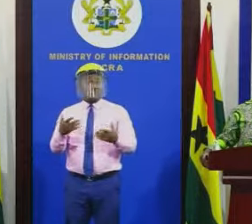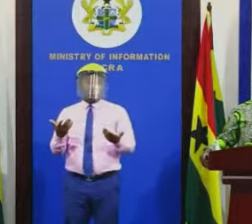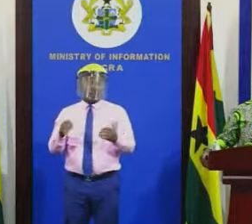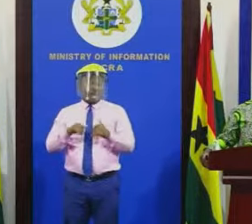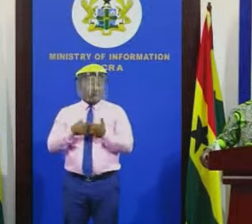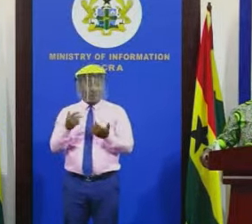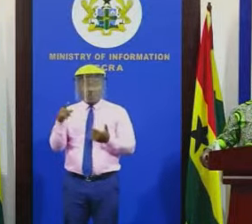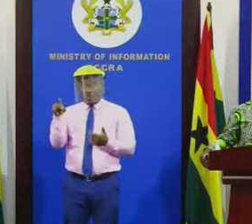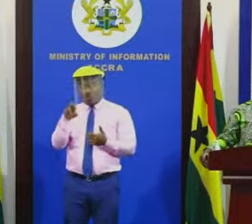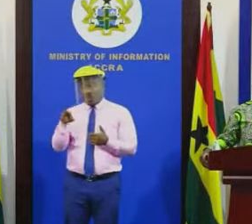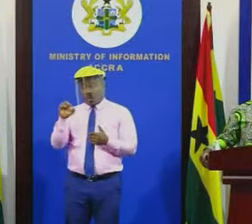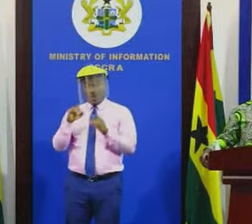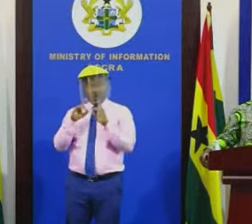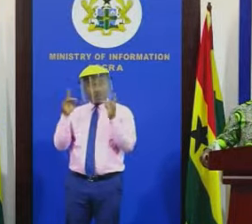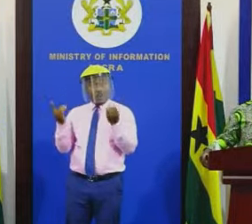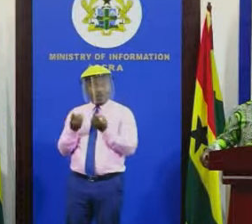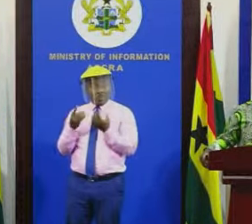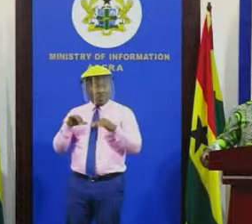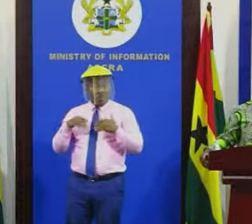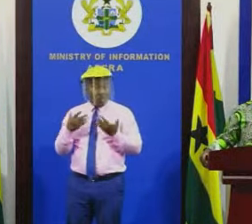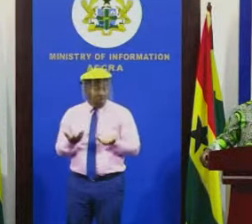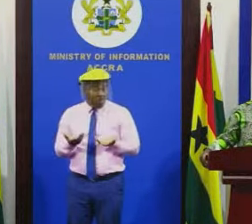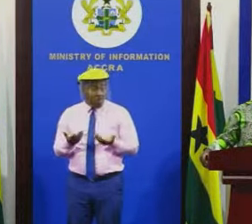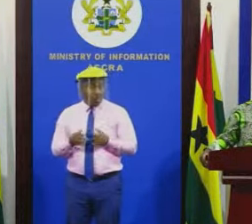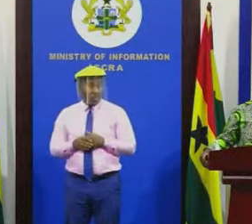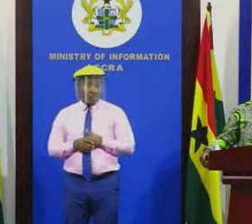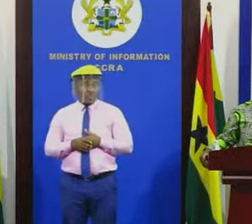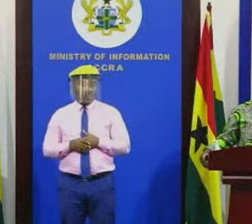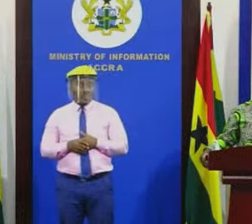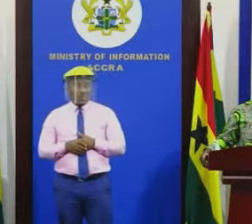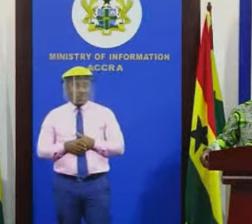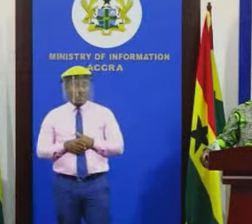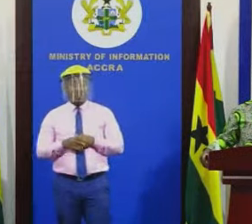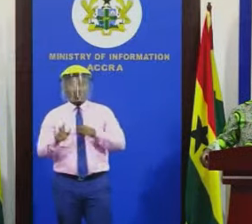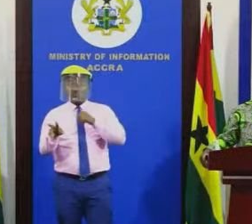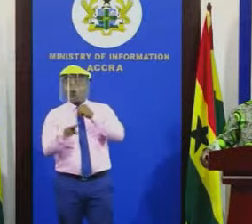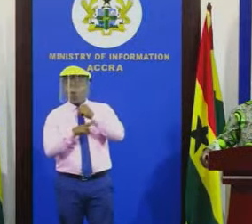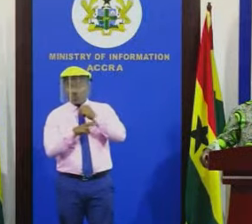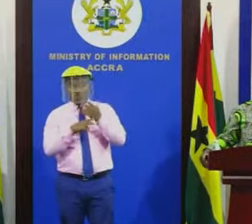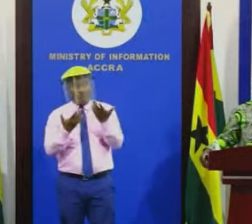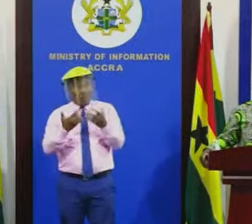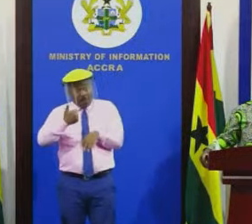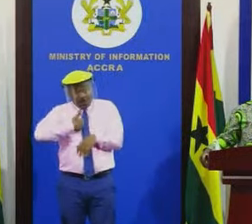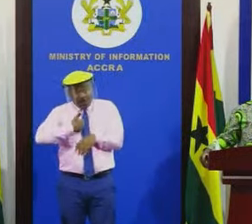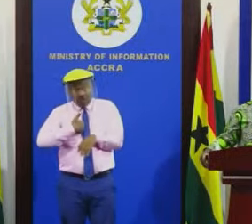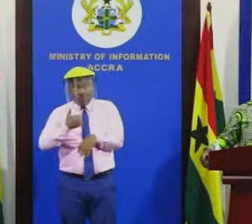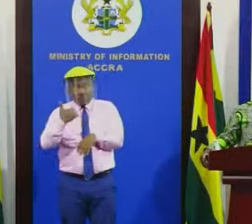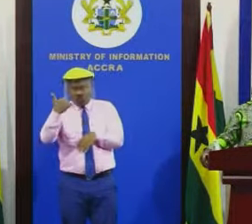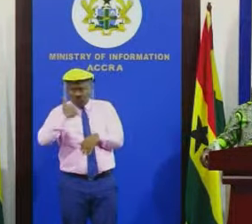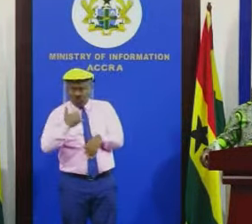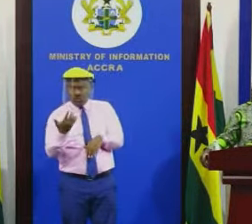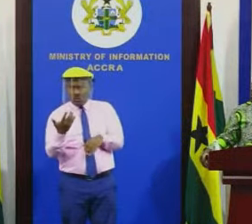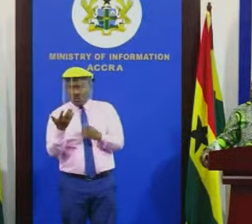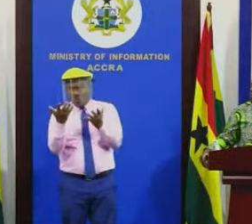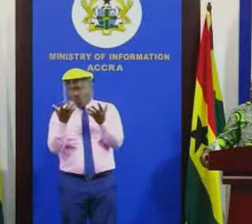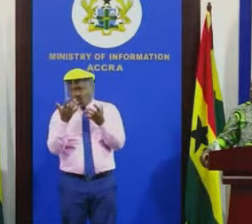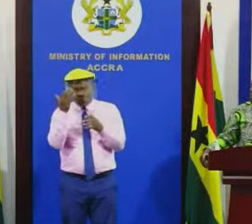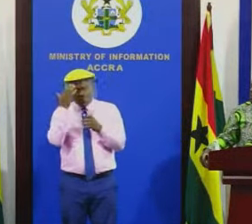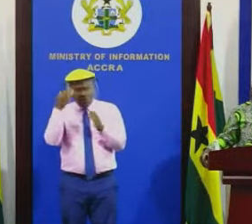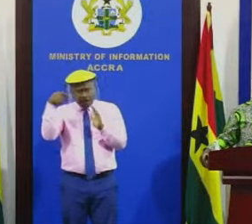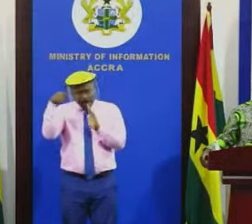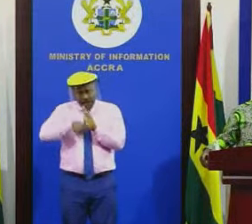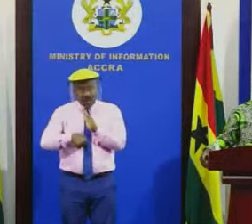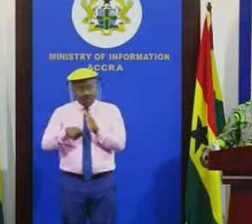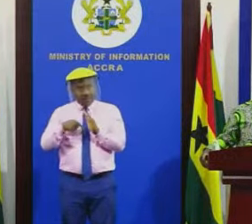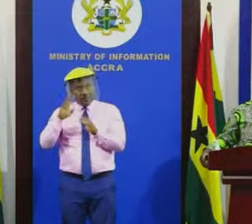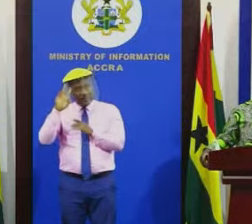the PR unit or call on any of the deputies or myself for clarifications if there are issues that you still